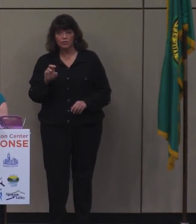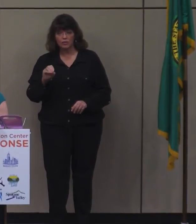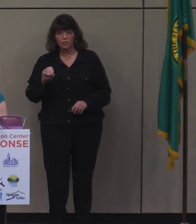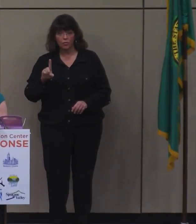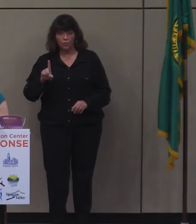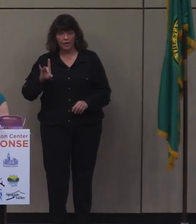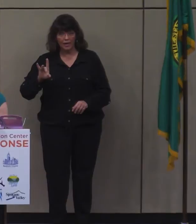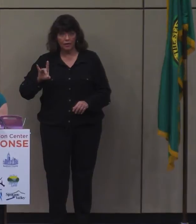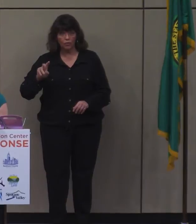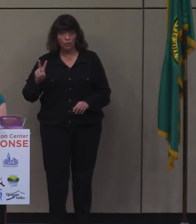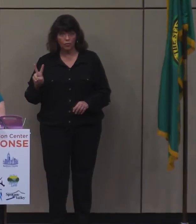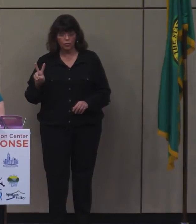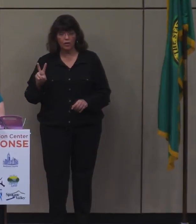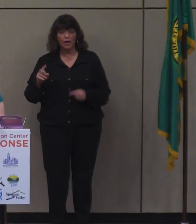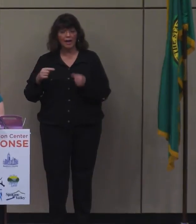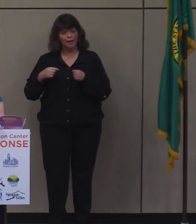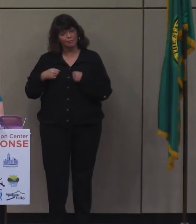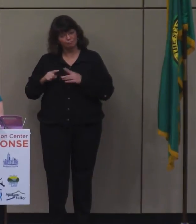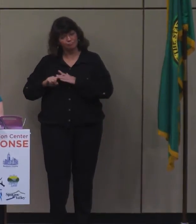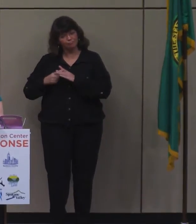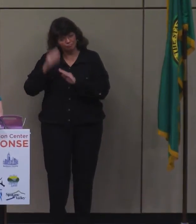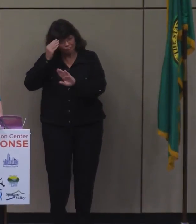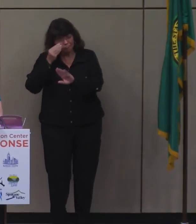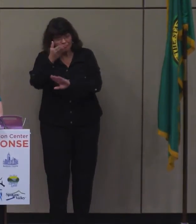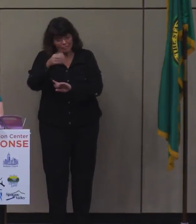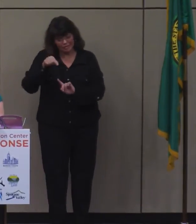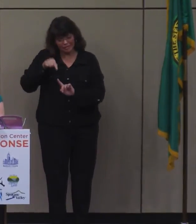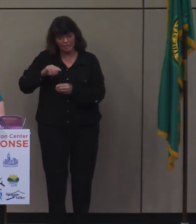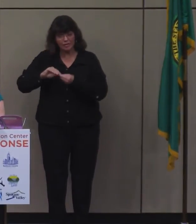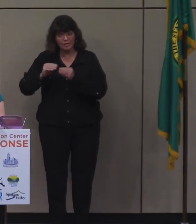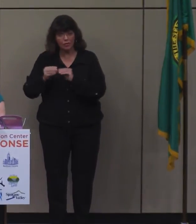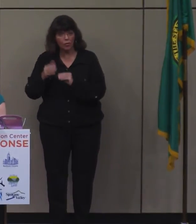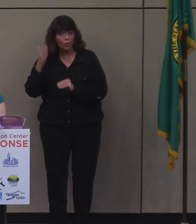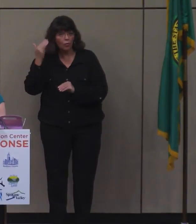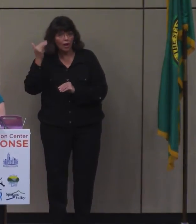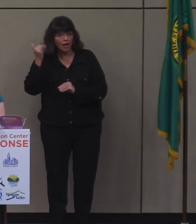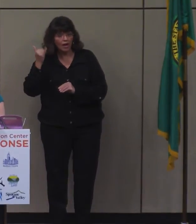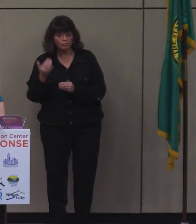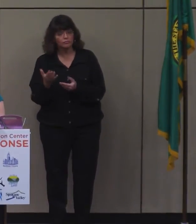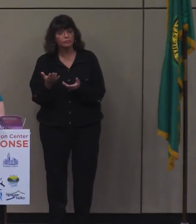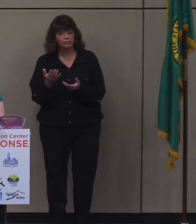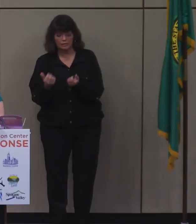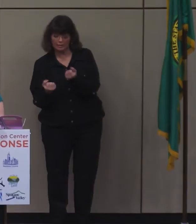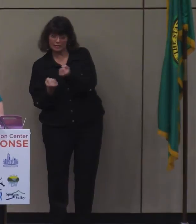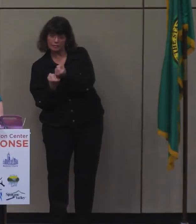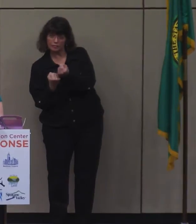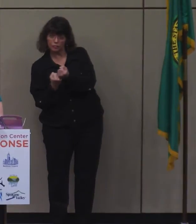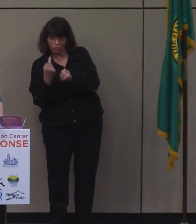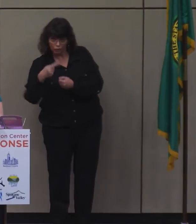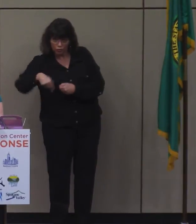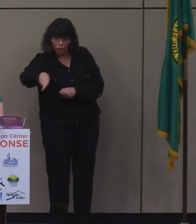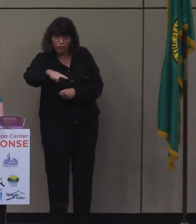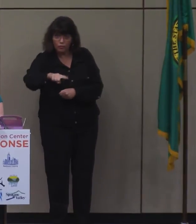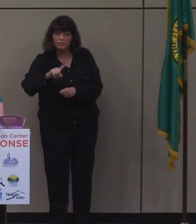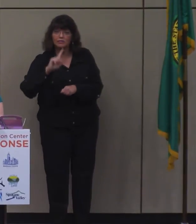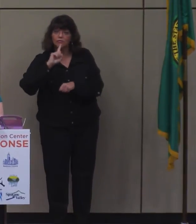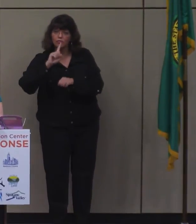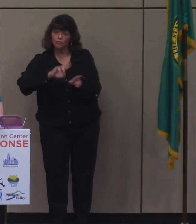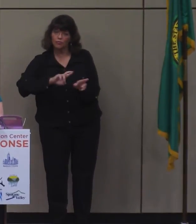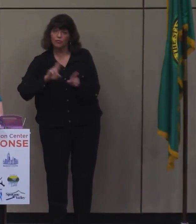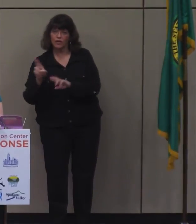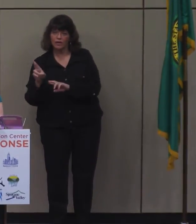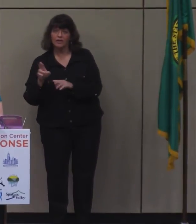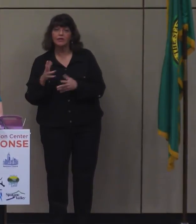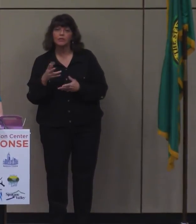012082. And I'm just starting out with that just to let you know that services are available, and at Frontier Behavioral Health, we're very committed to making sure